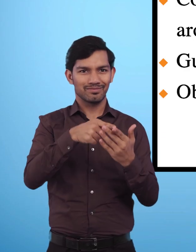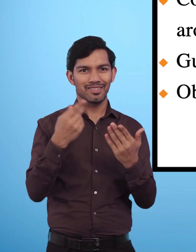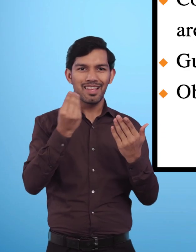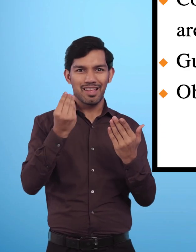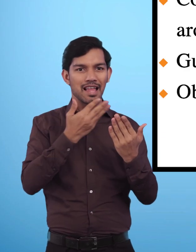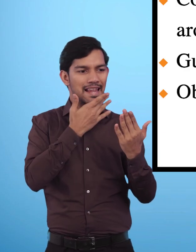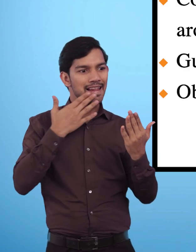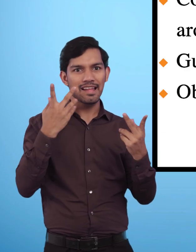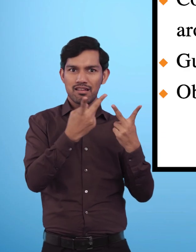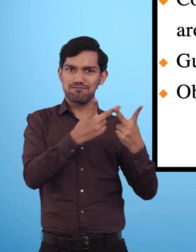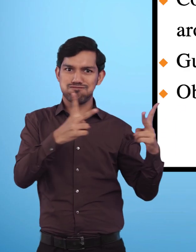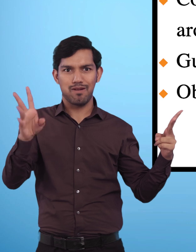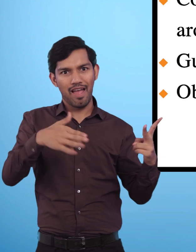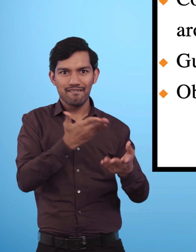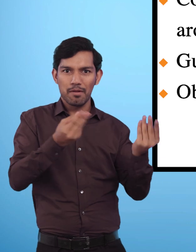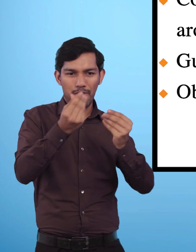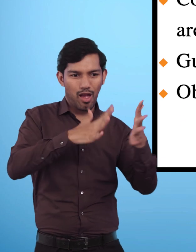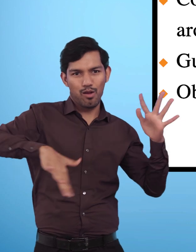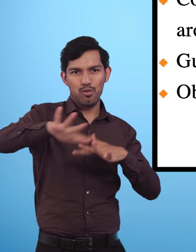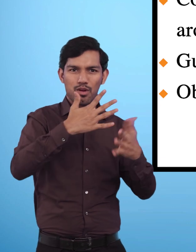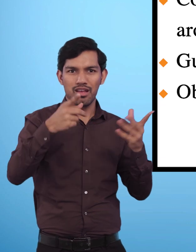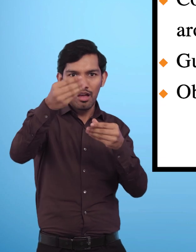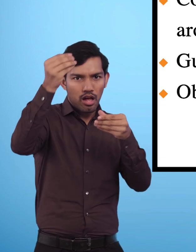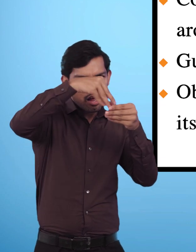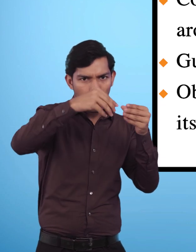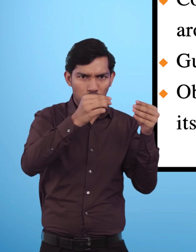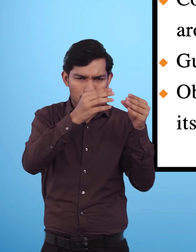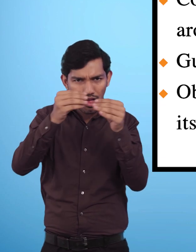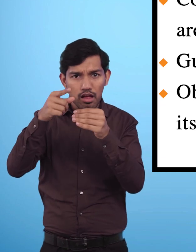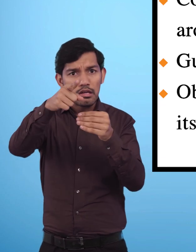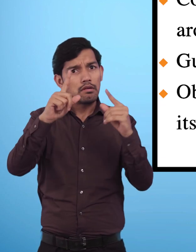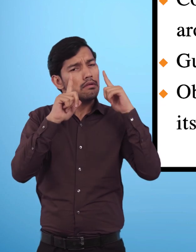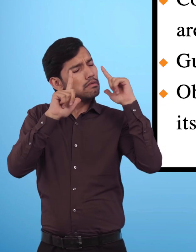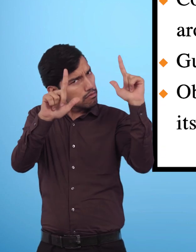Observe carefully each soil sample and note its color.